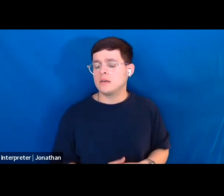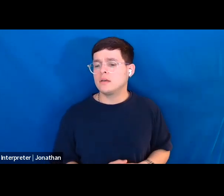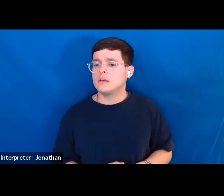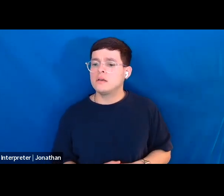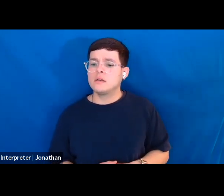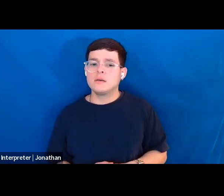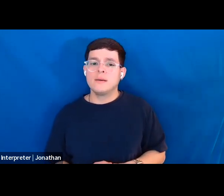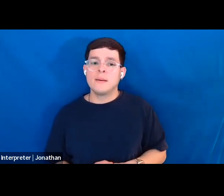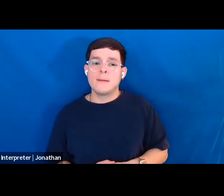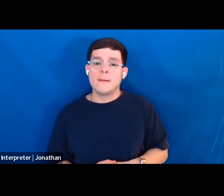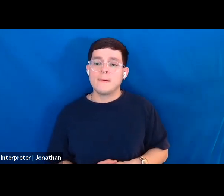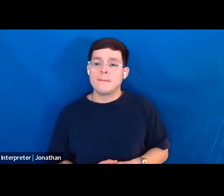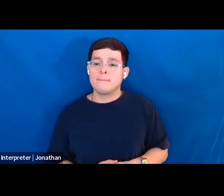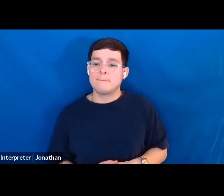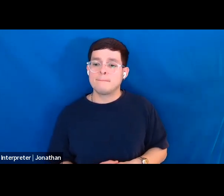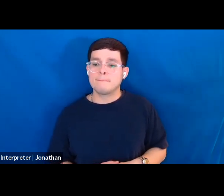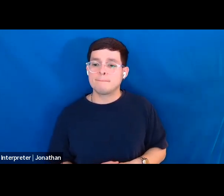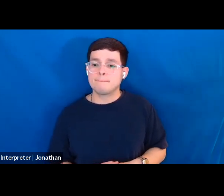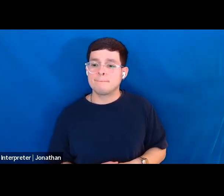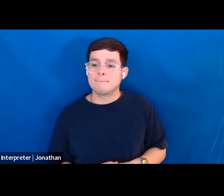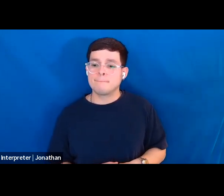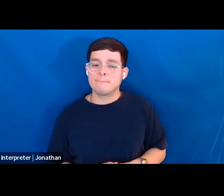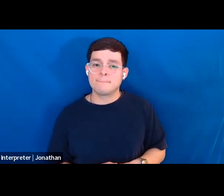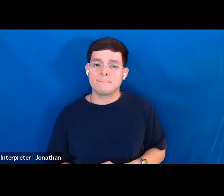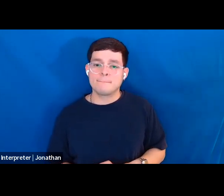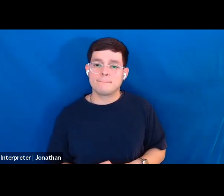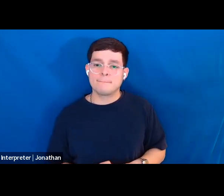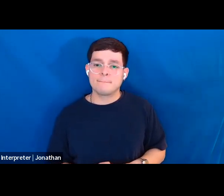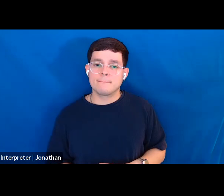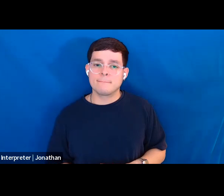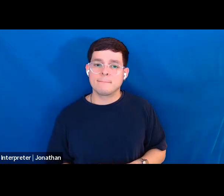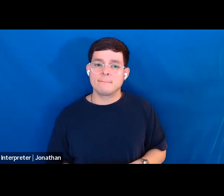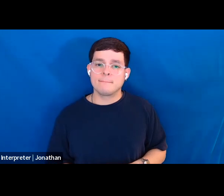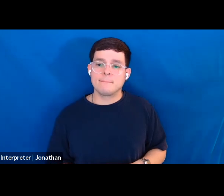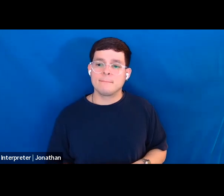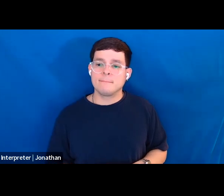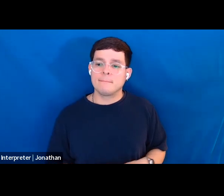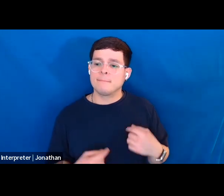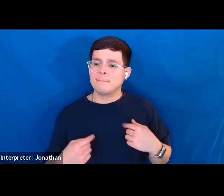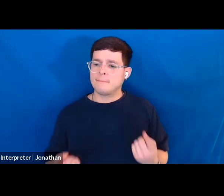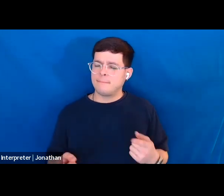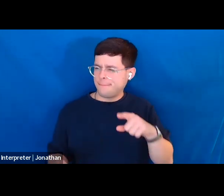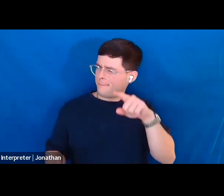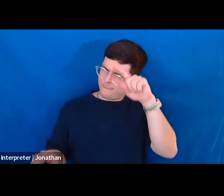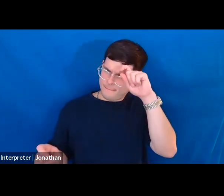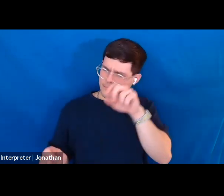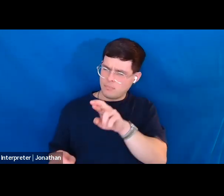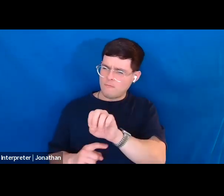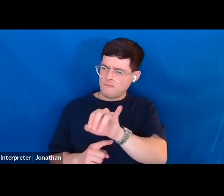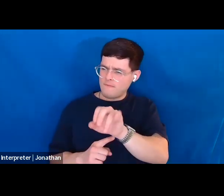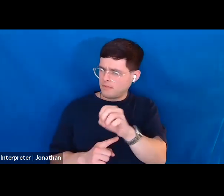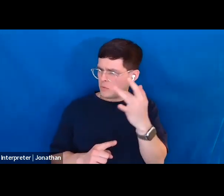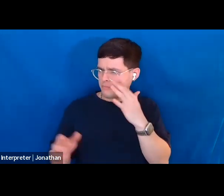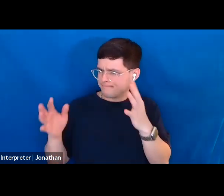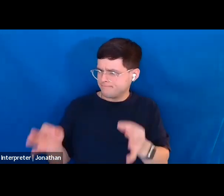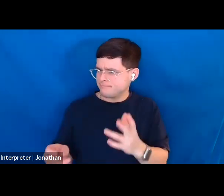At this point, some of you may be wondering why we named the center Revise. Well,